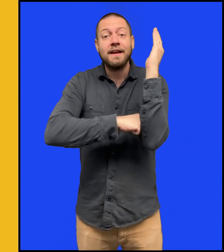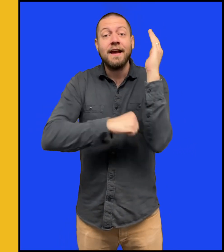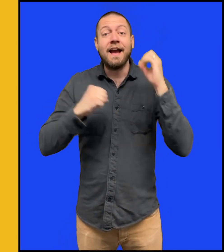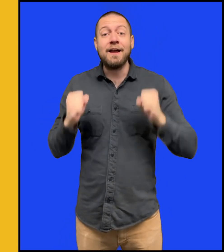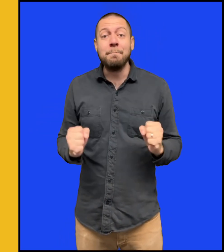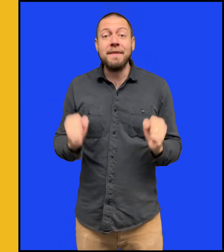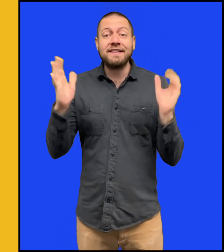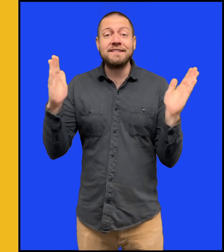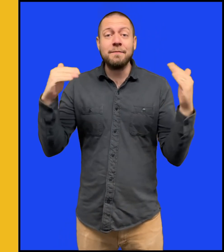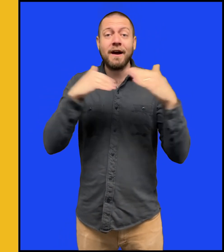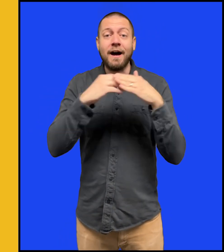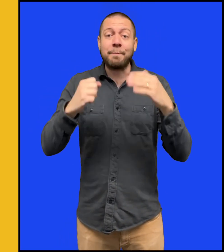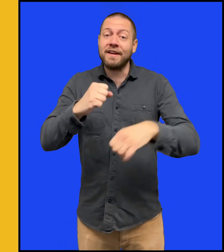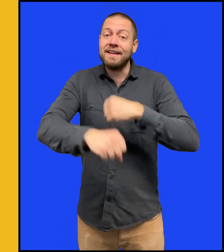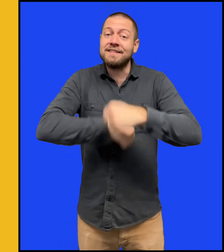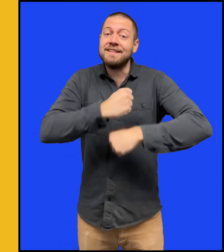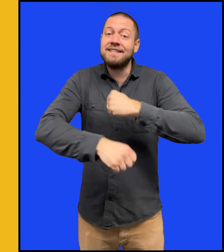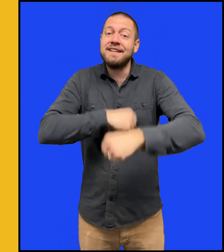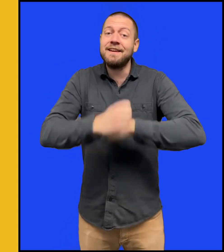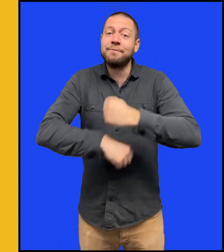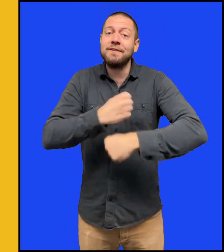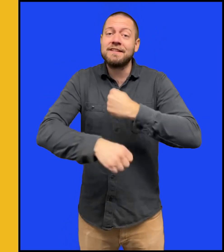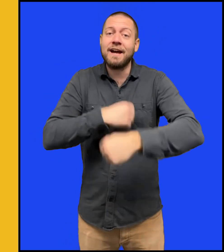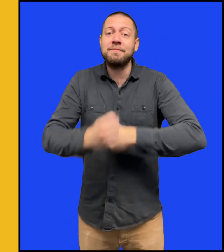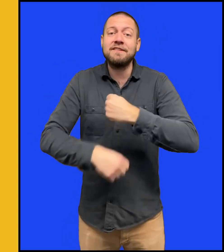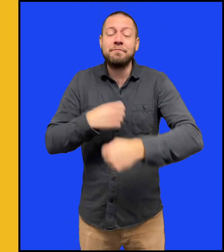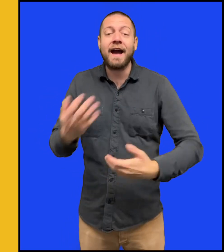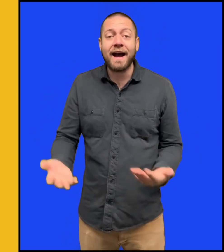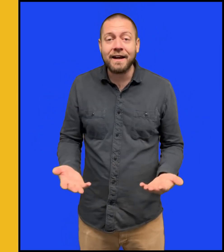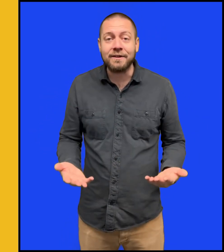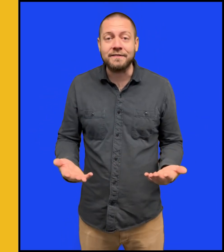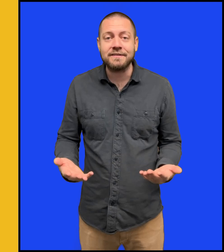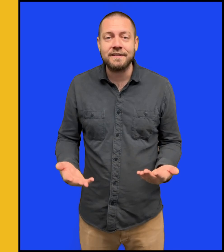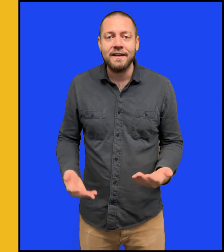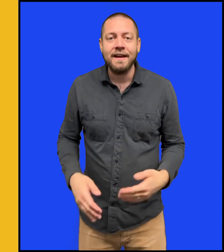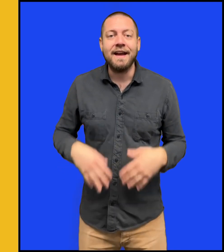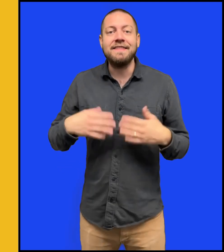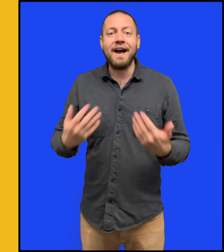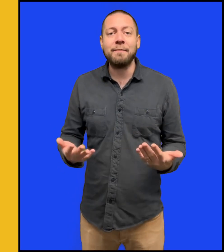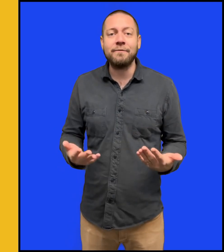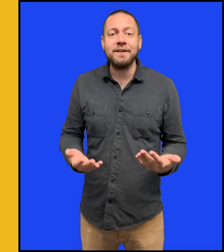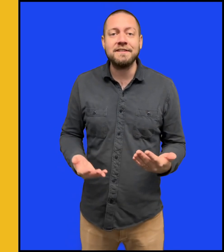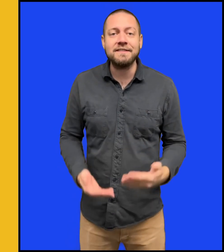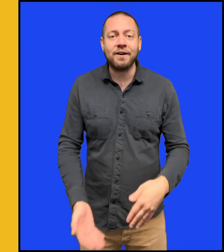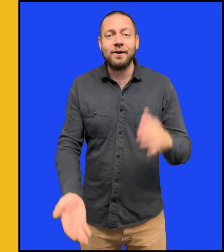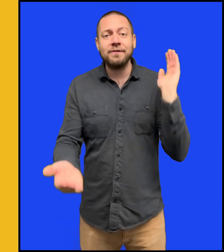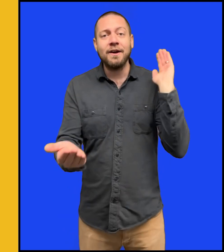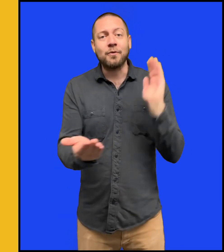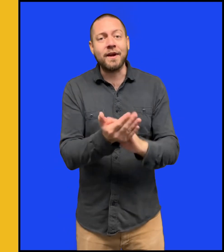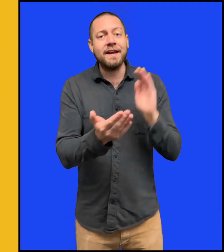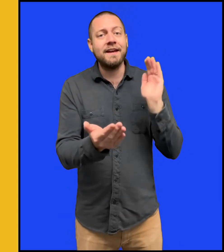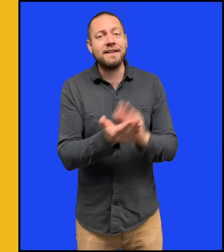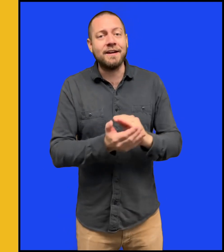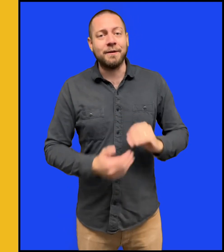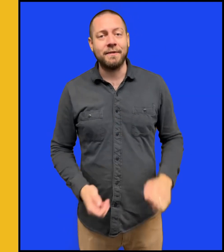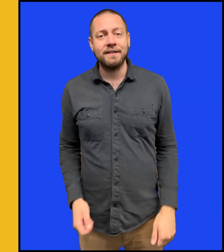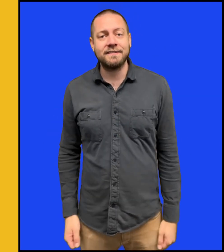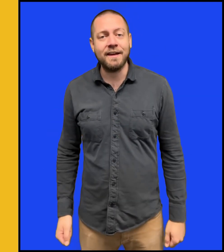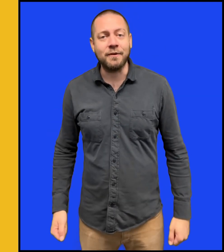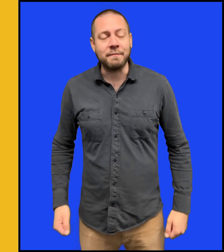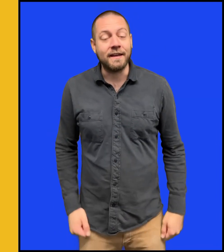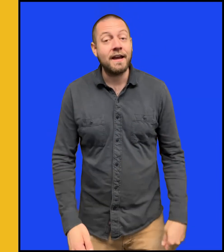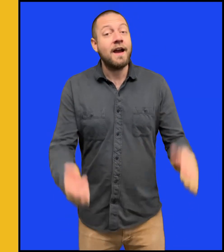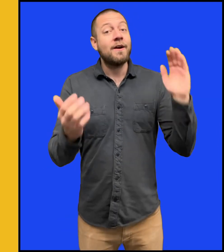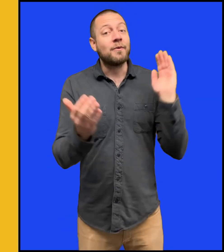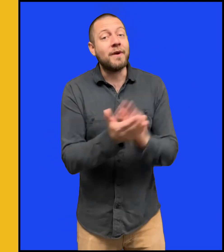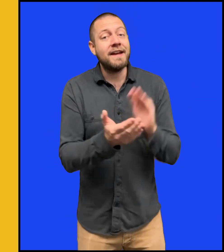notes and mix them up into different types of patterns? And that, my friends, is called rhythm. Say